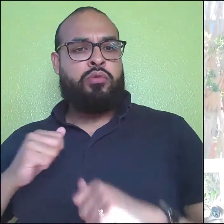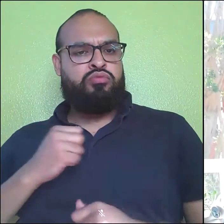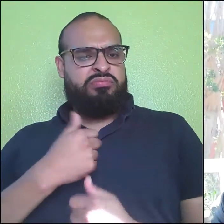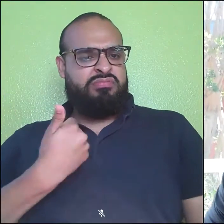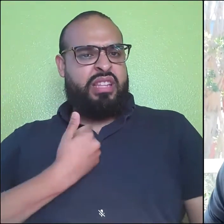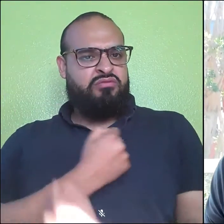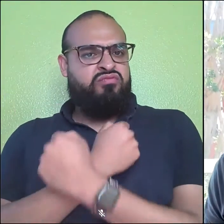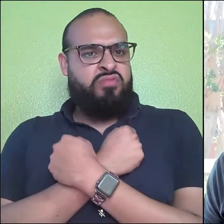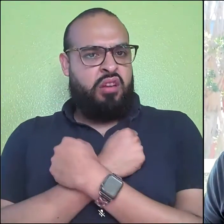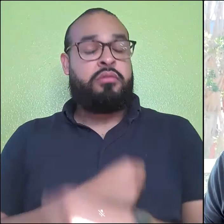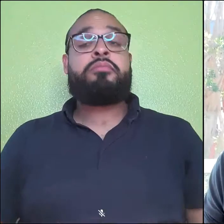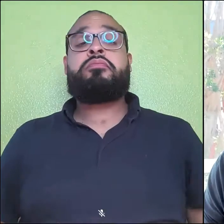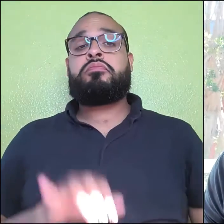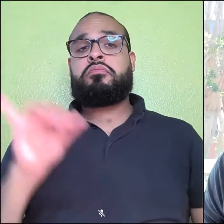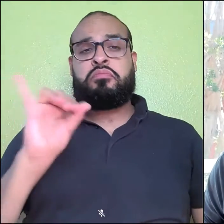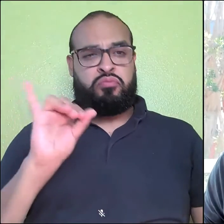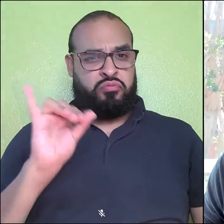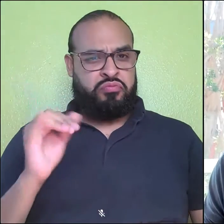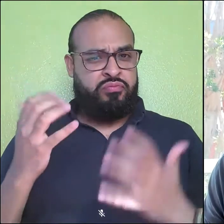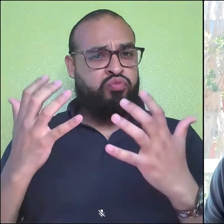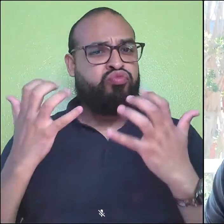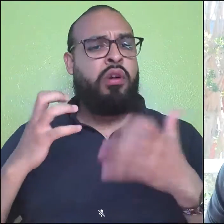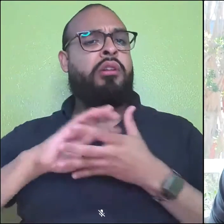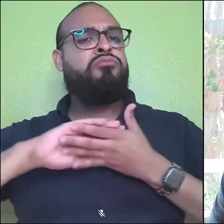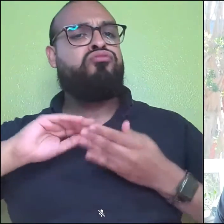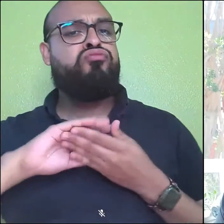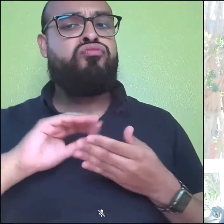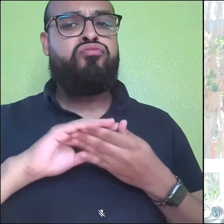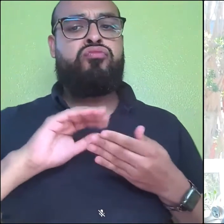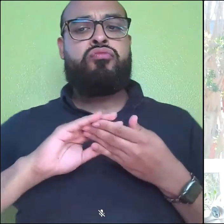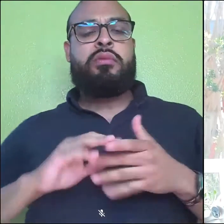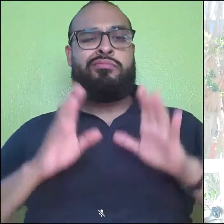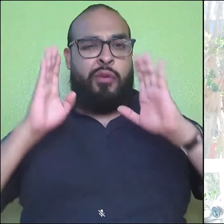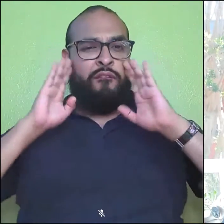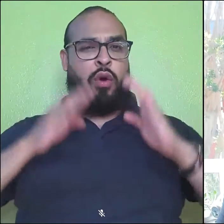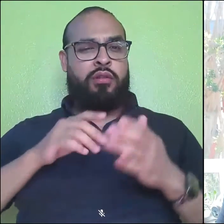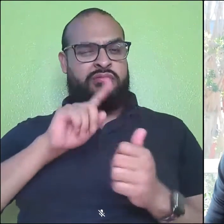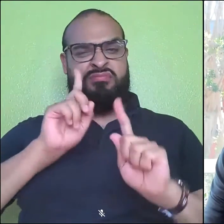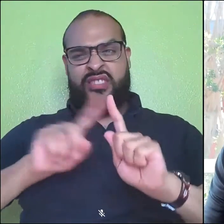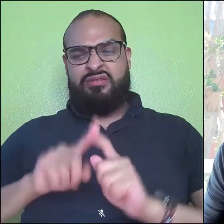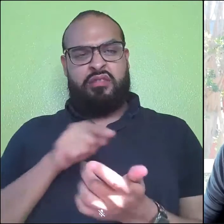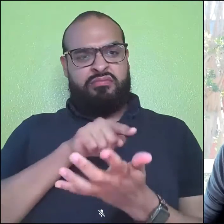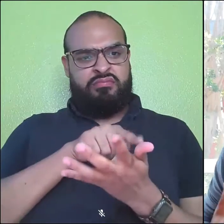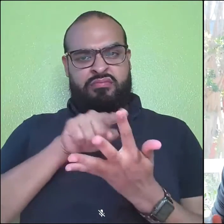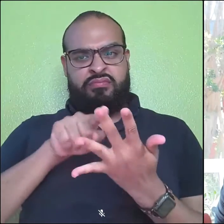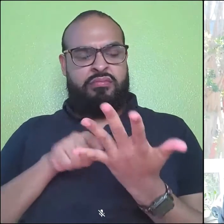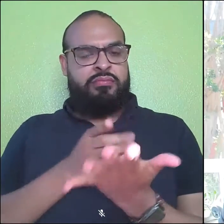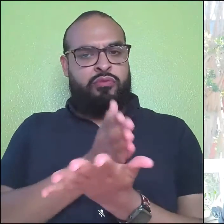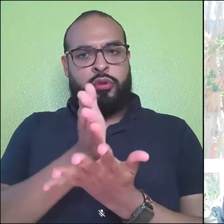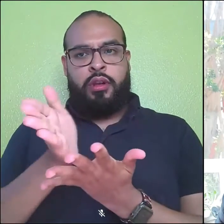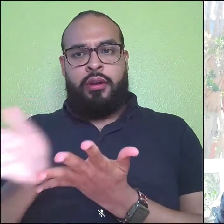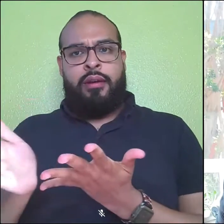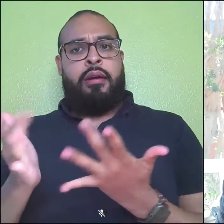also about how us focusing on these different areas that aren't so prevalent in our community can